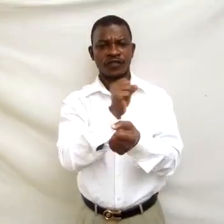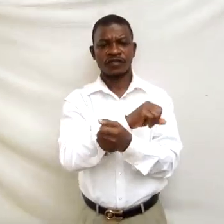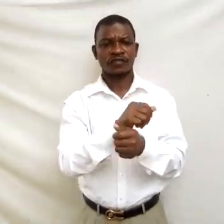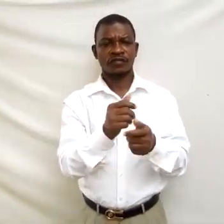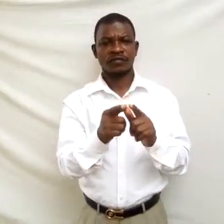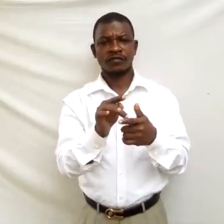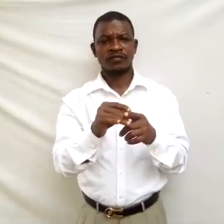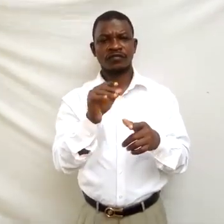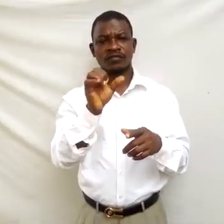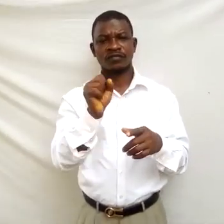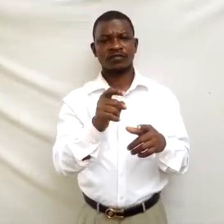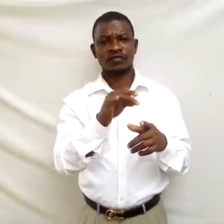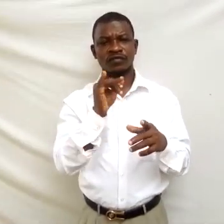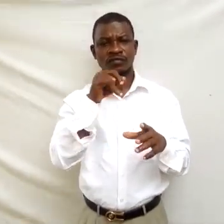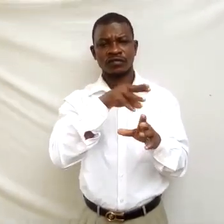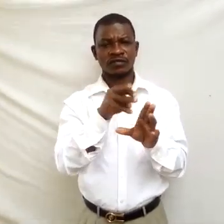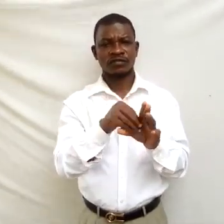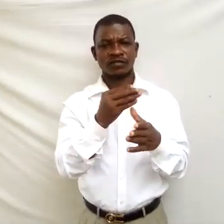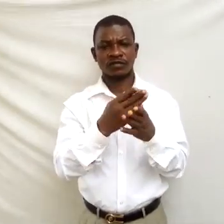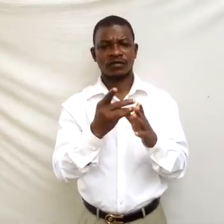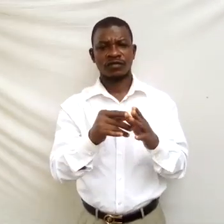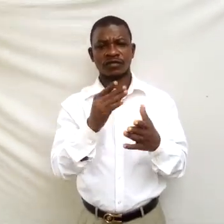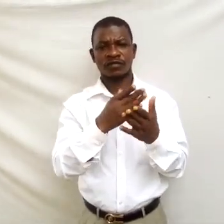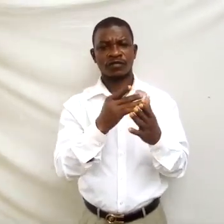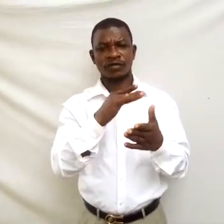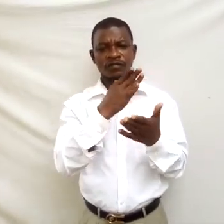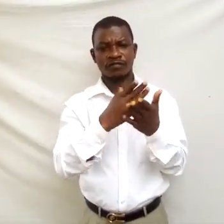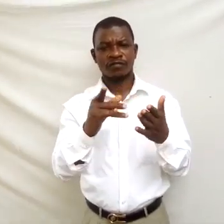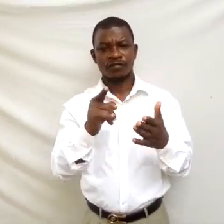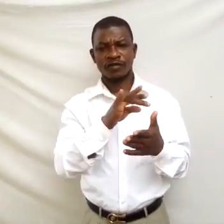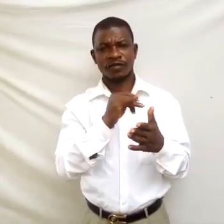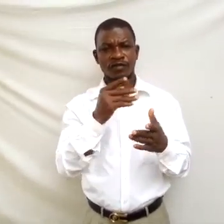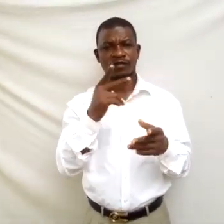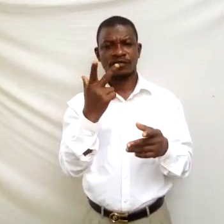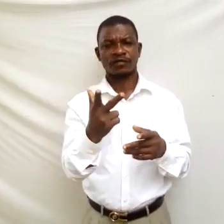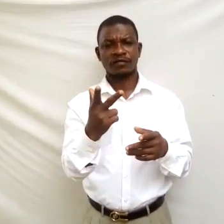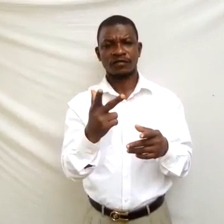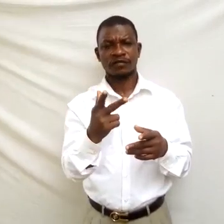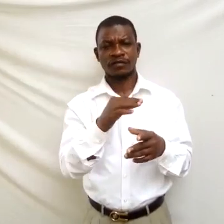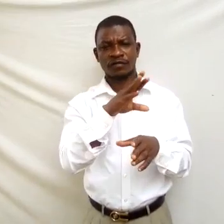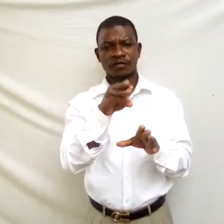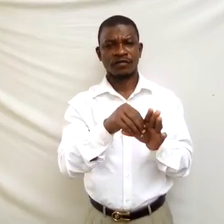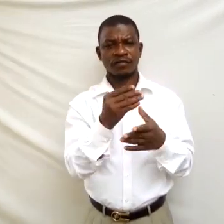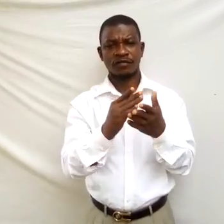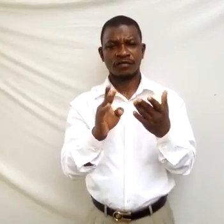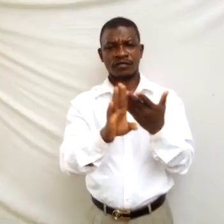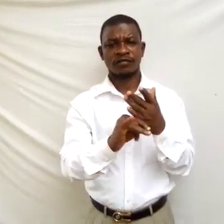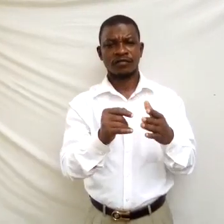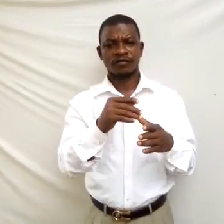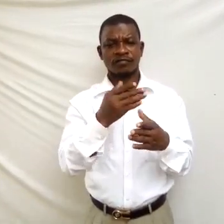2. Integration by part. And 3. Integration by partial fraction.